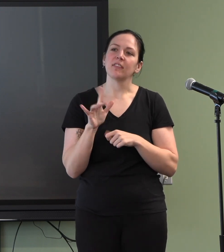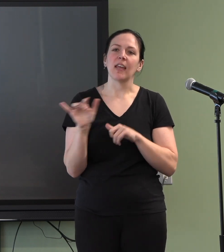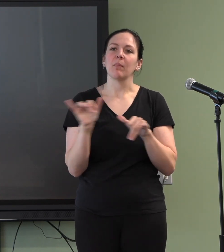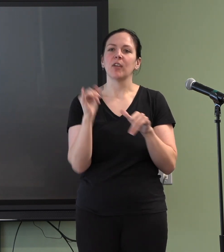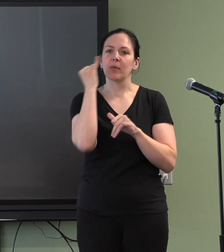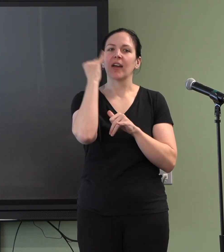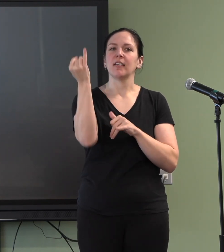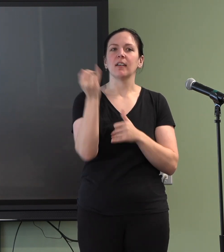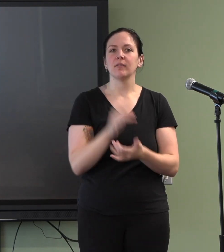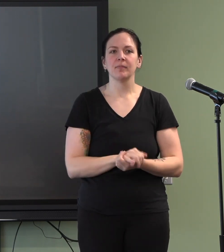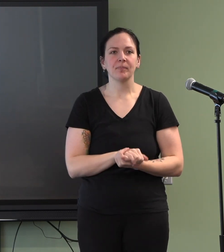same type of idea.